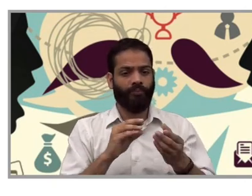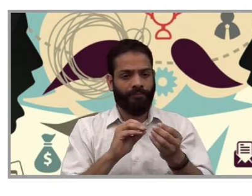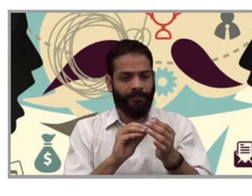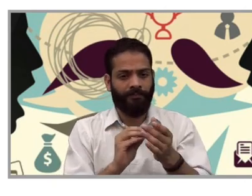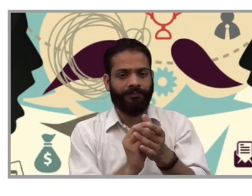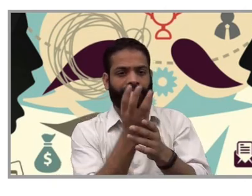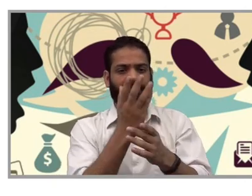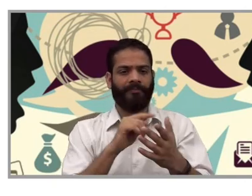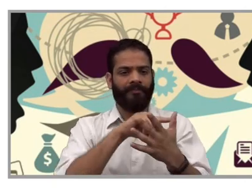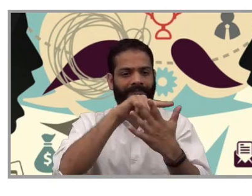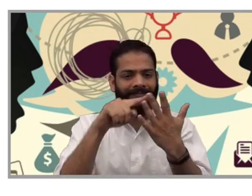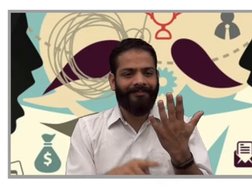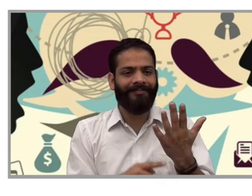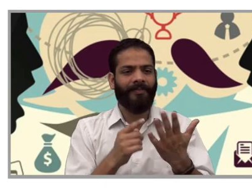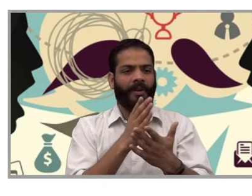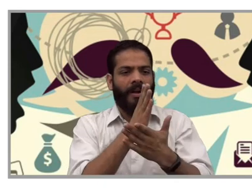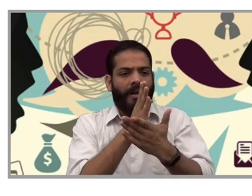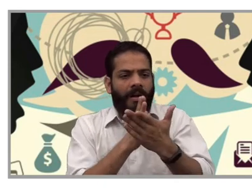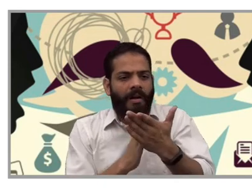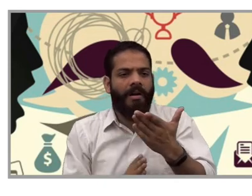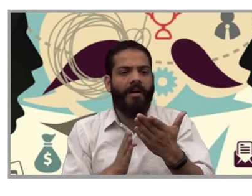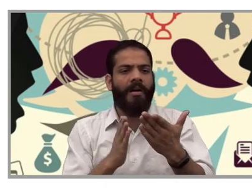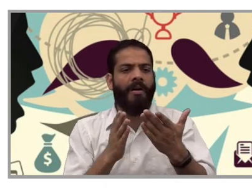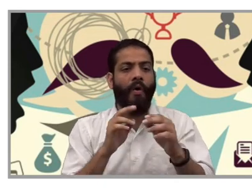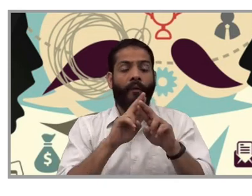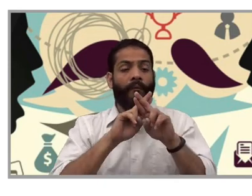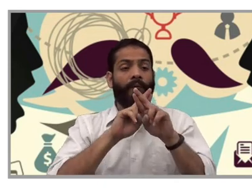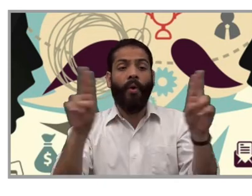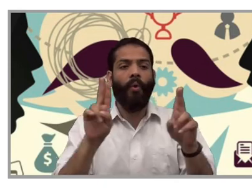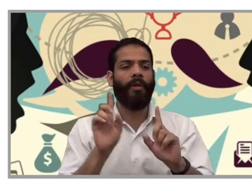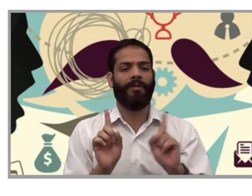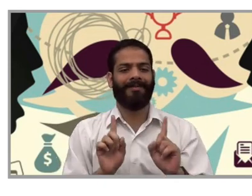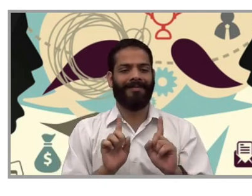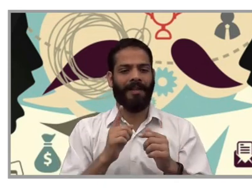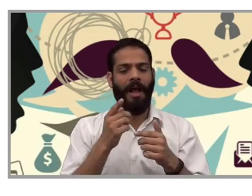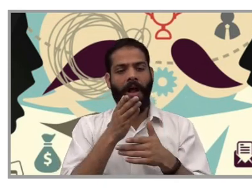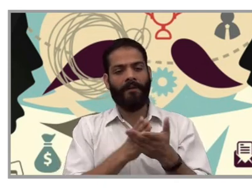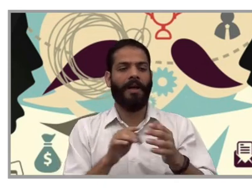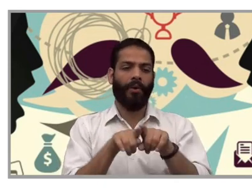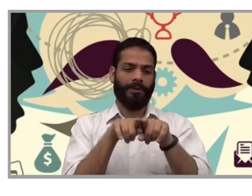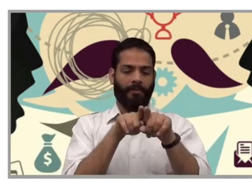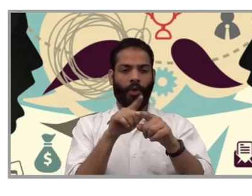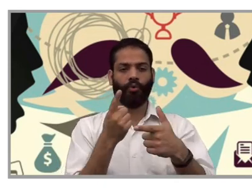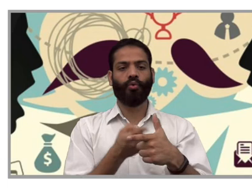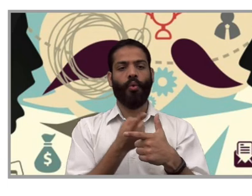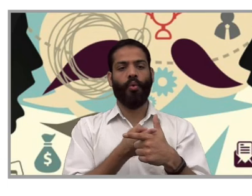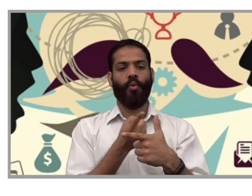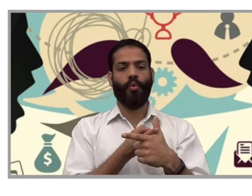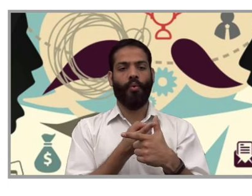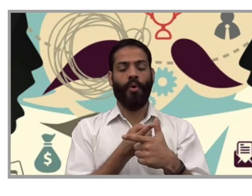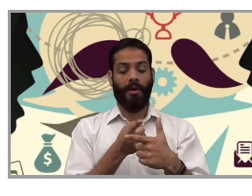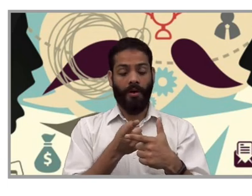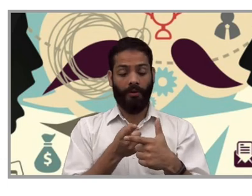of a segment. On the other hand, there are also signs in which reduplication involves